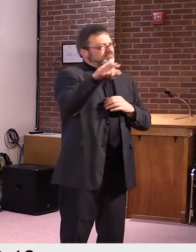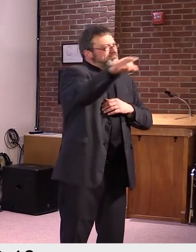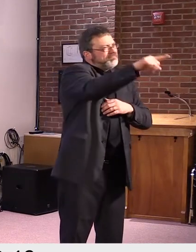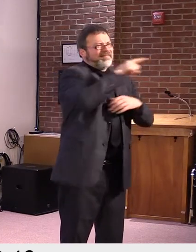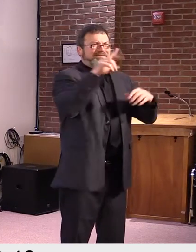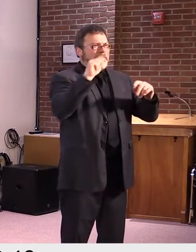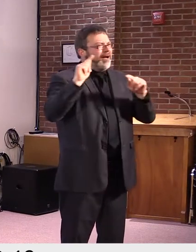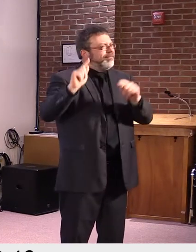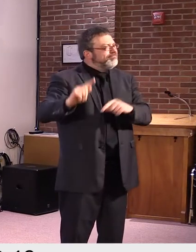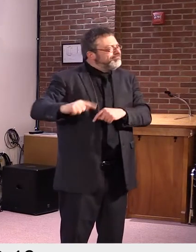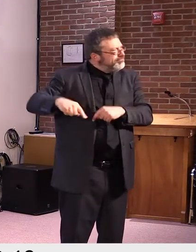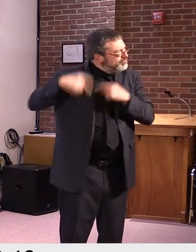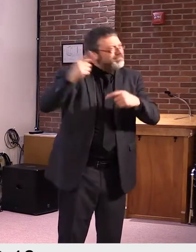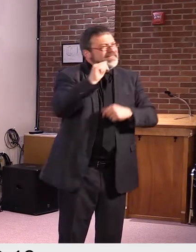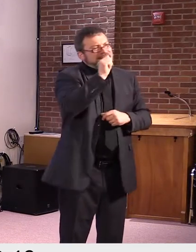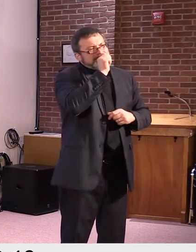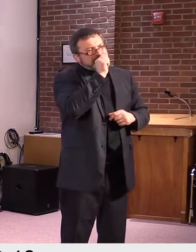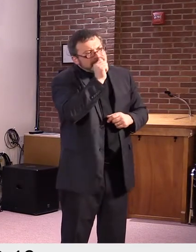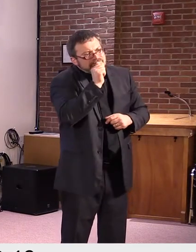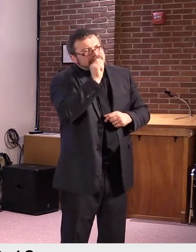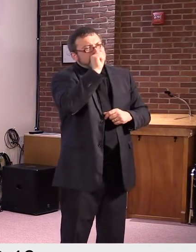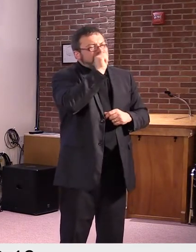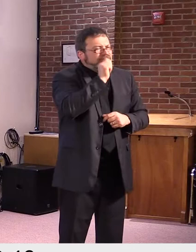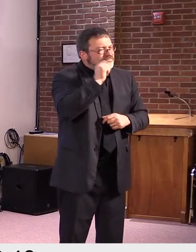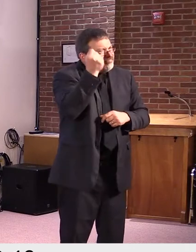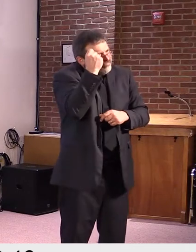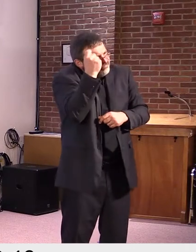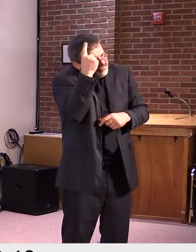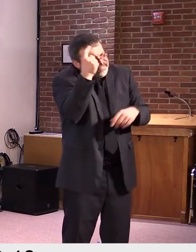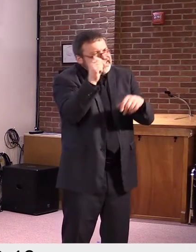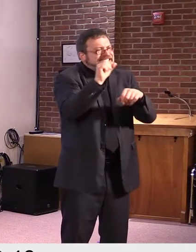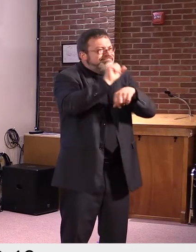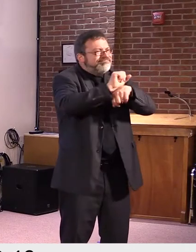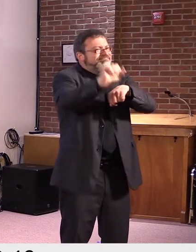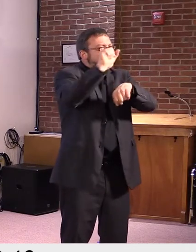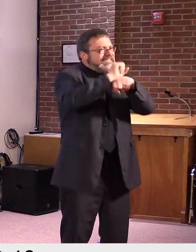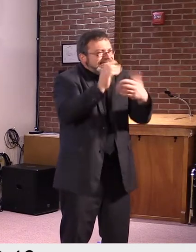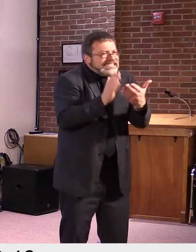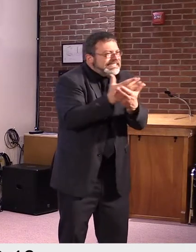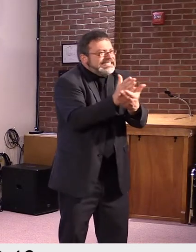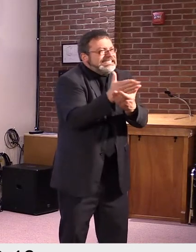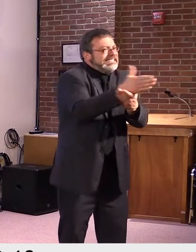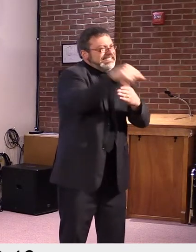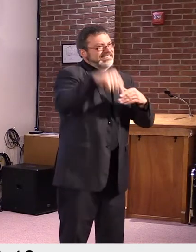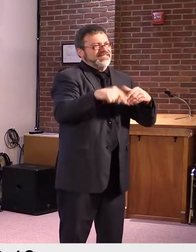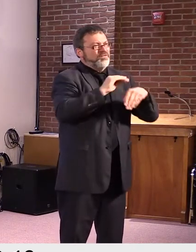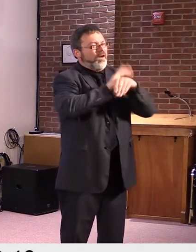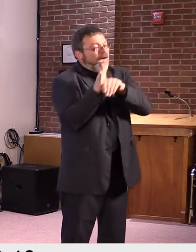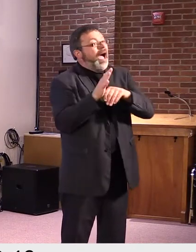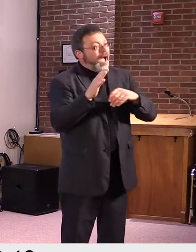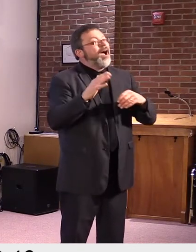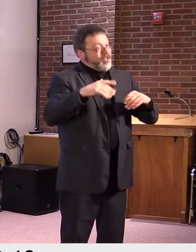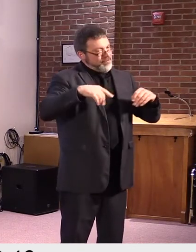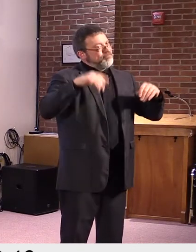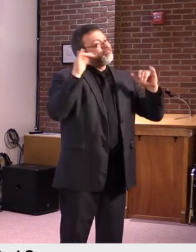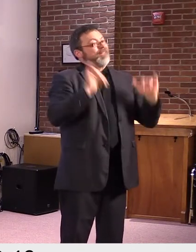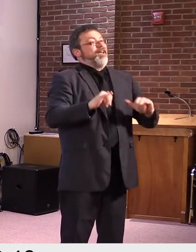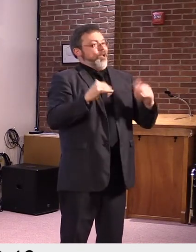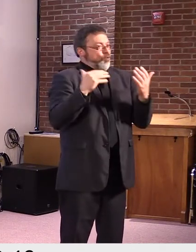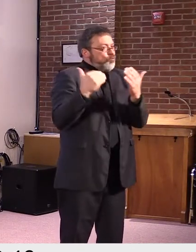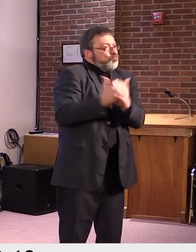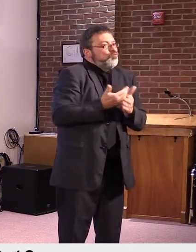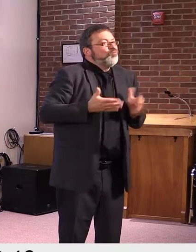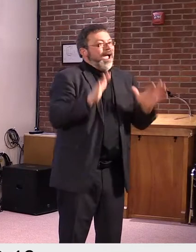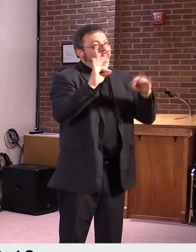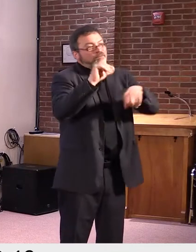together to find new ways to do business, to recreate, and to support each other in these trying times.